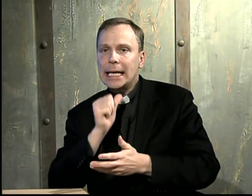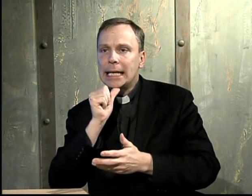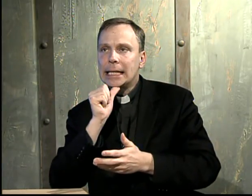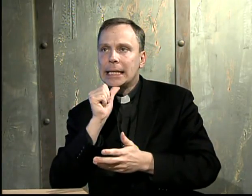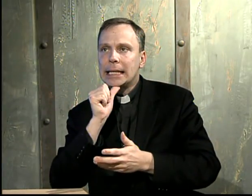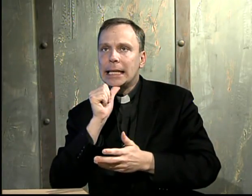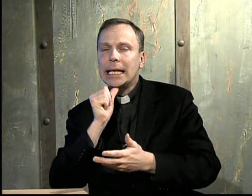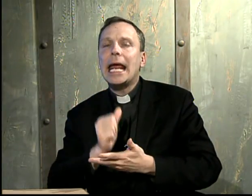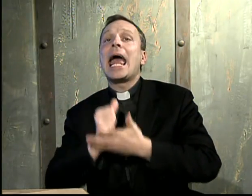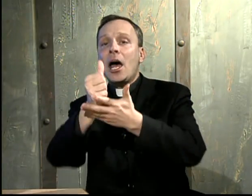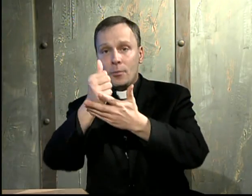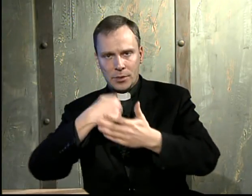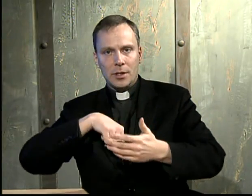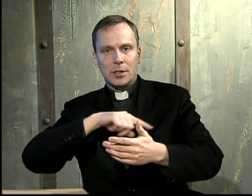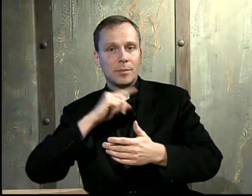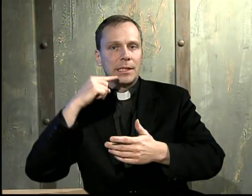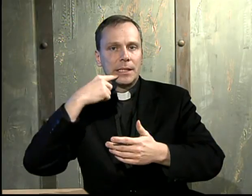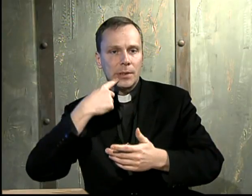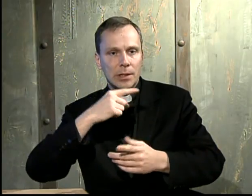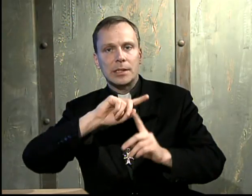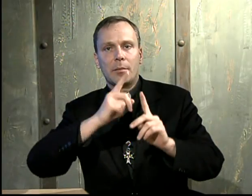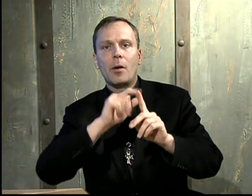very important.